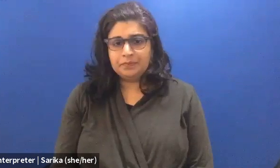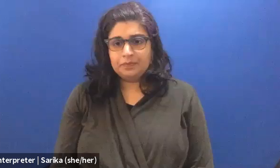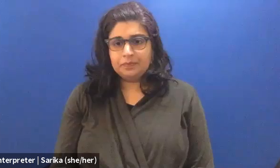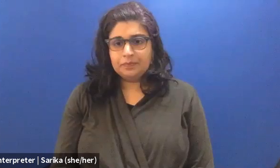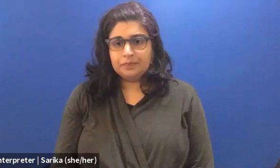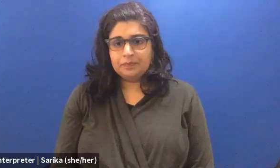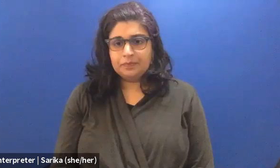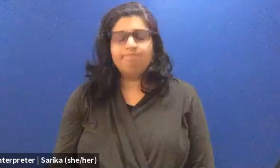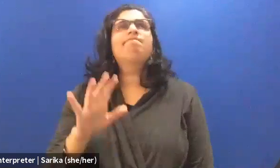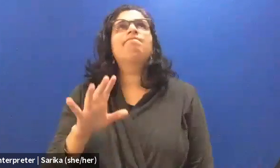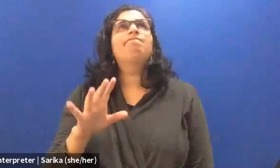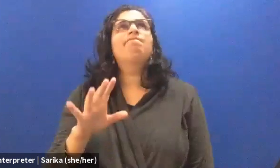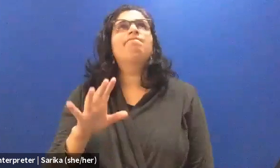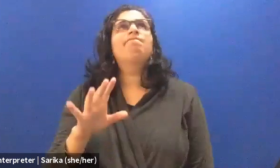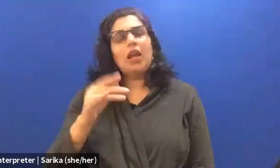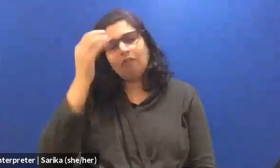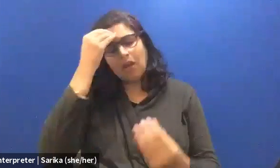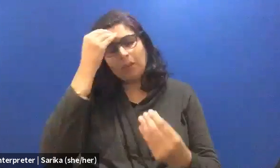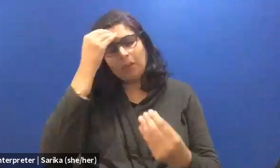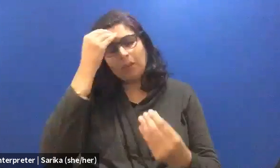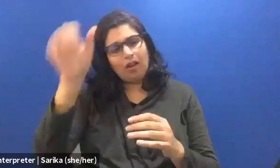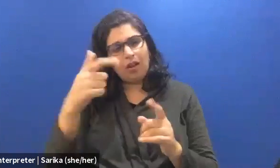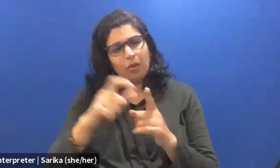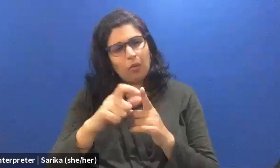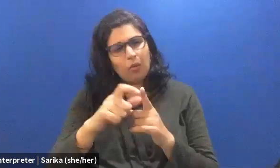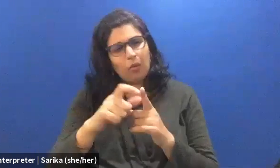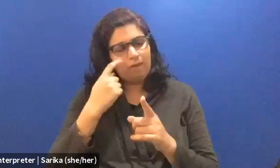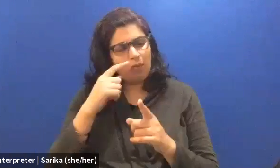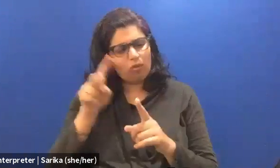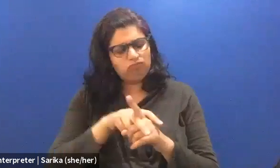You know, I never really thought about having another word for that.